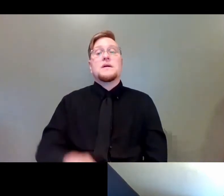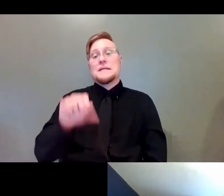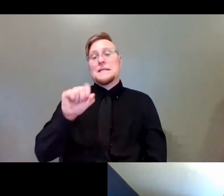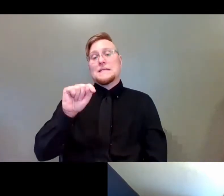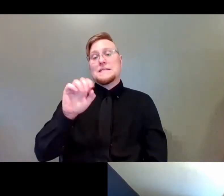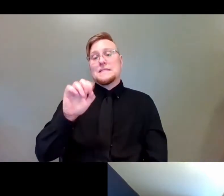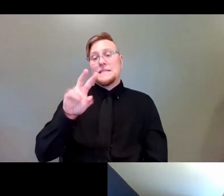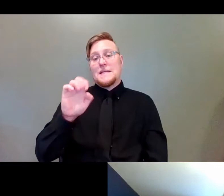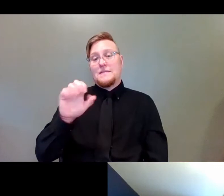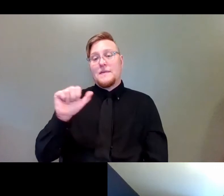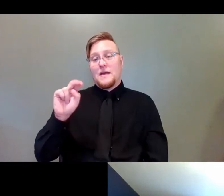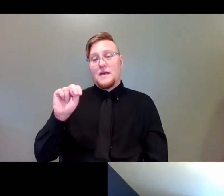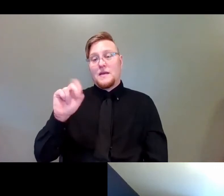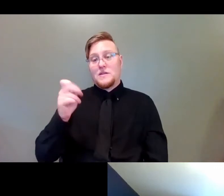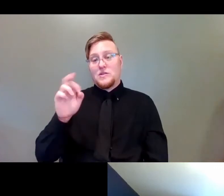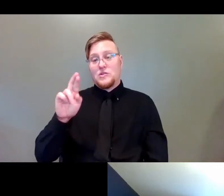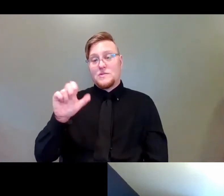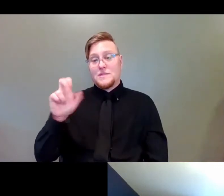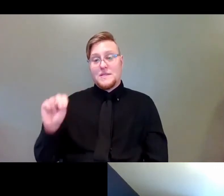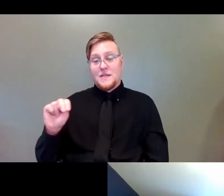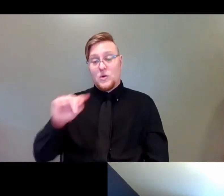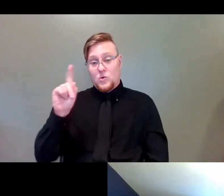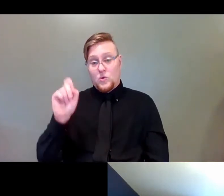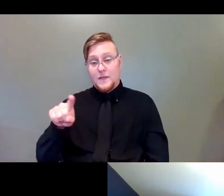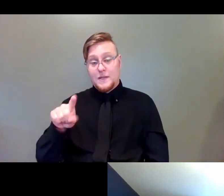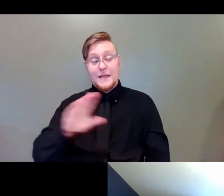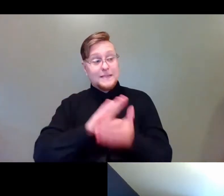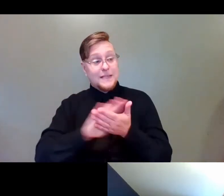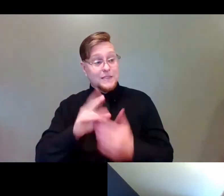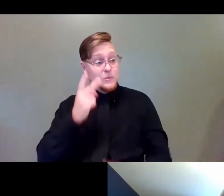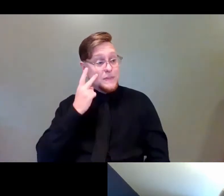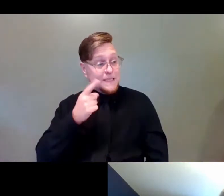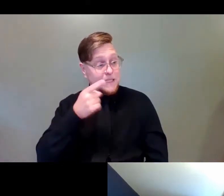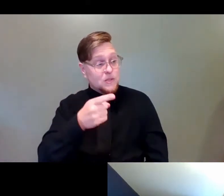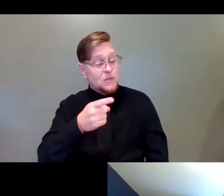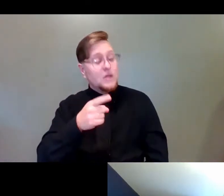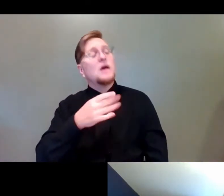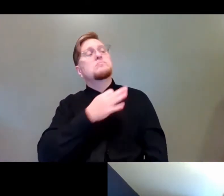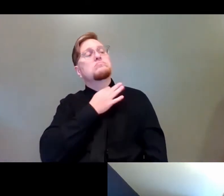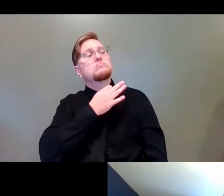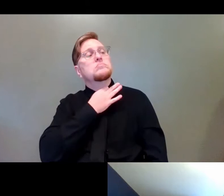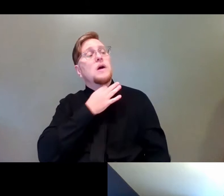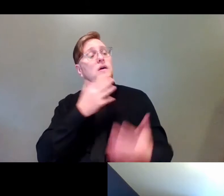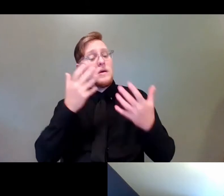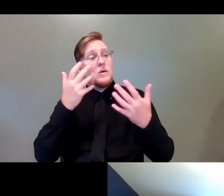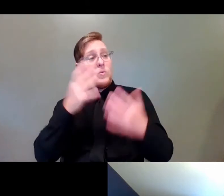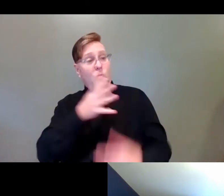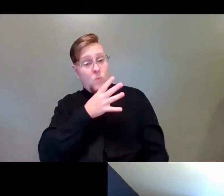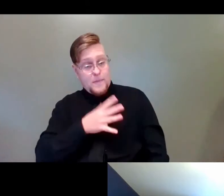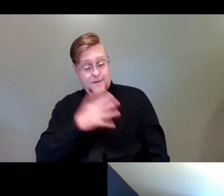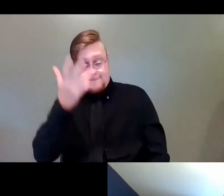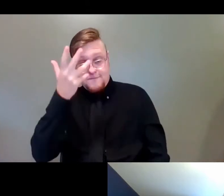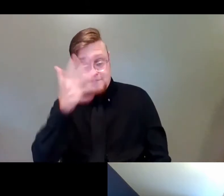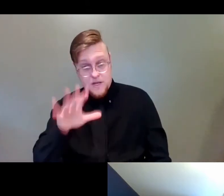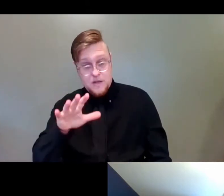it's good to see you. And he asks, when the women go back to their countries after participating in a wild